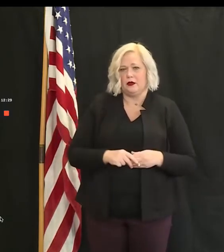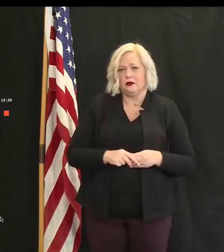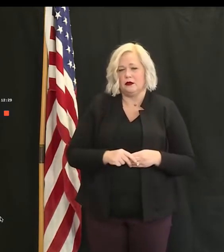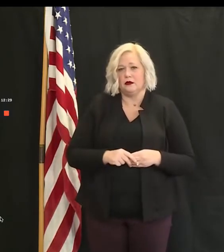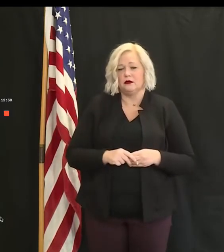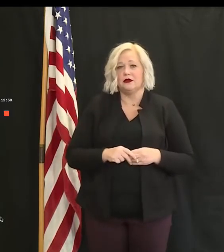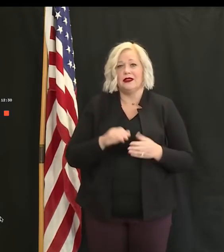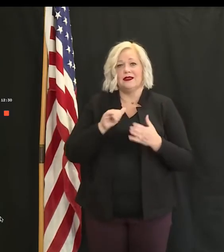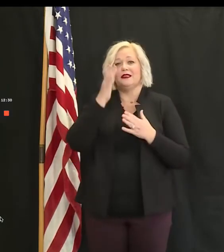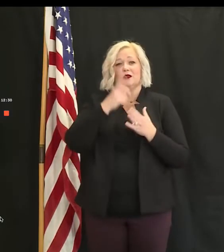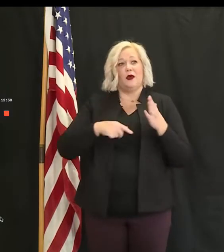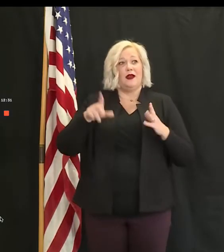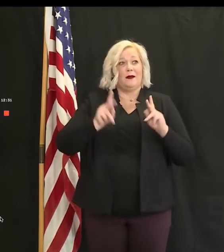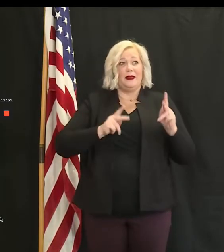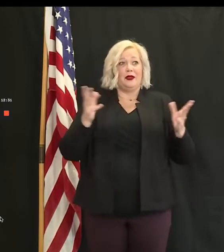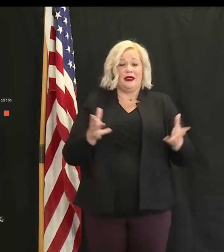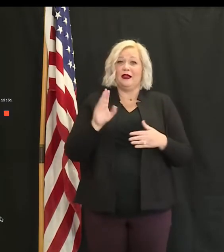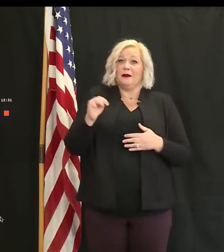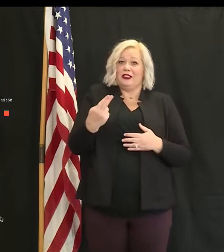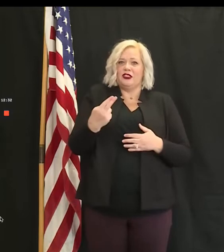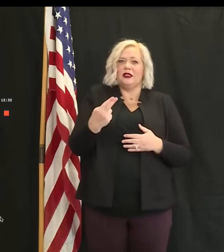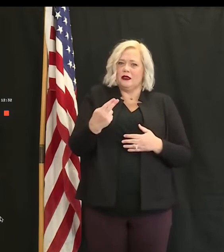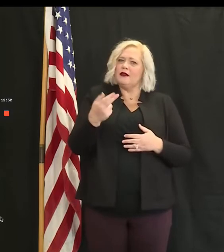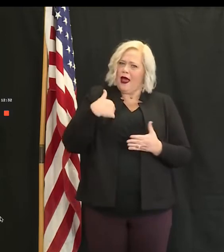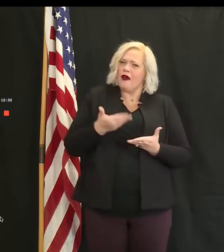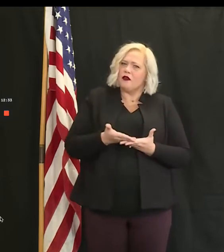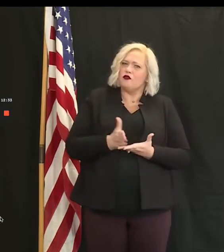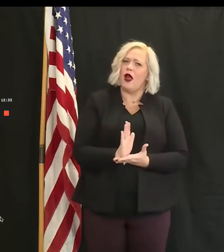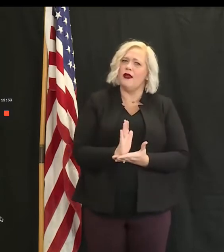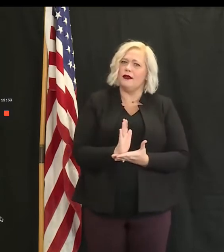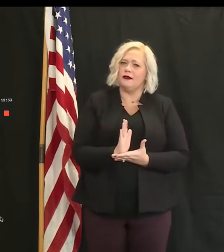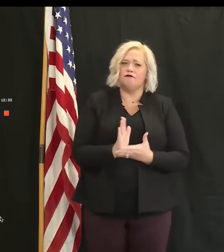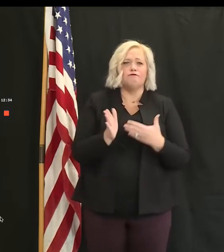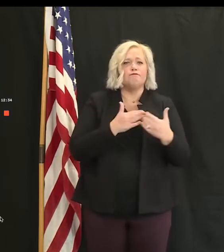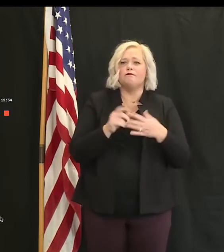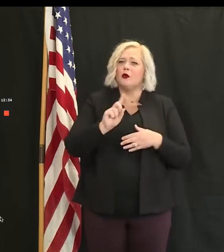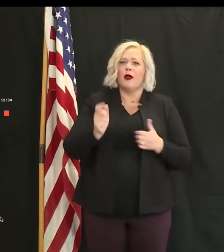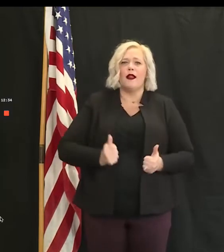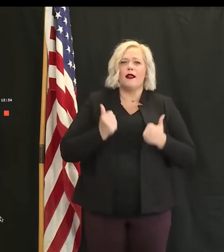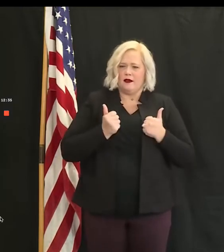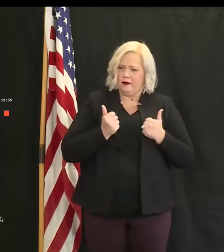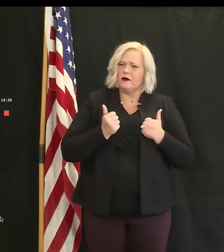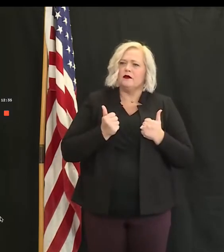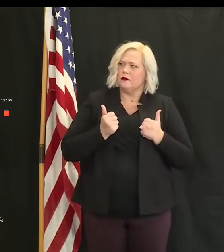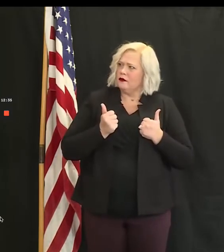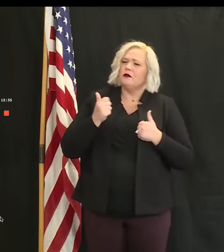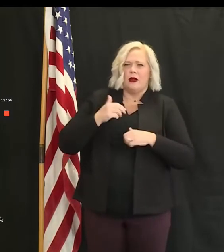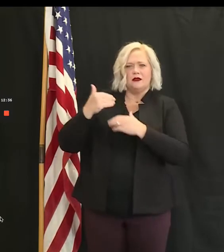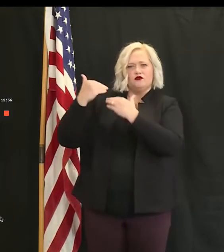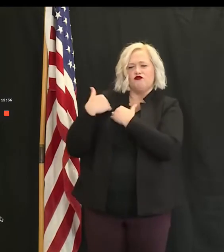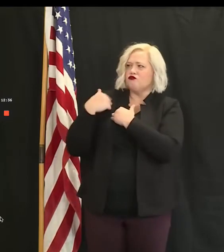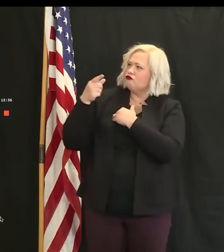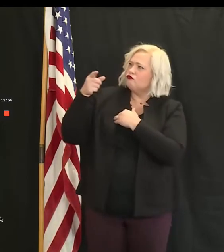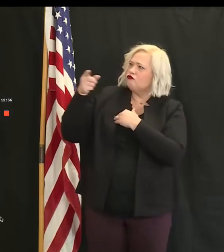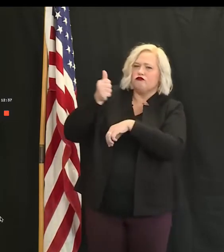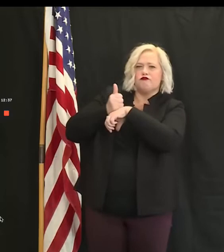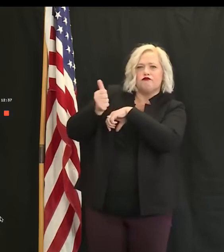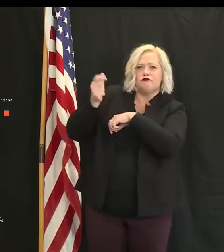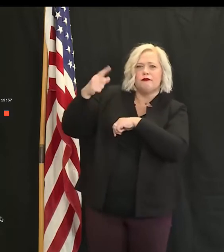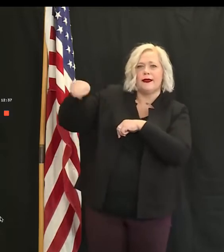all citizens in this state are entitled to, regardless of their zip code. And that is what we did.